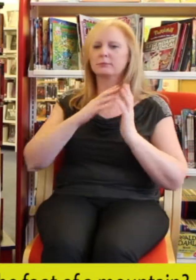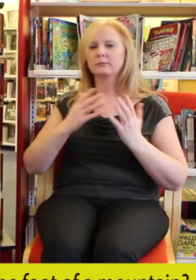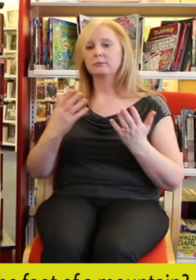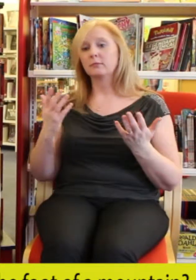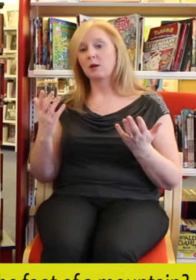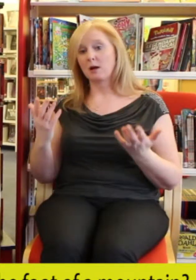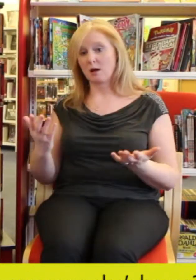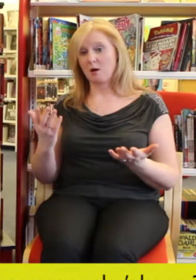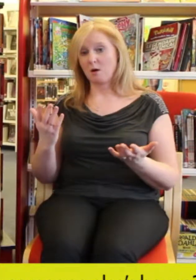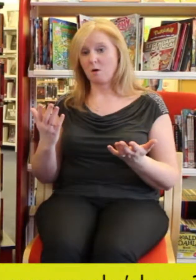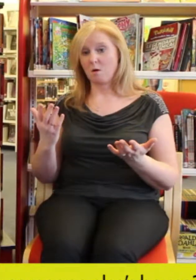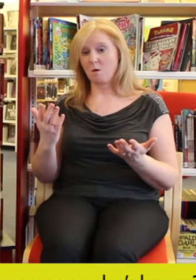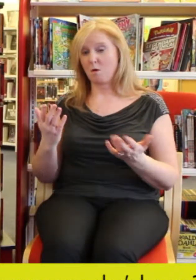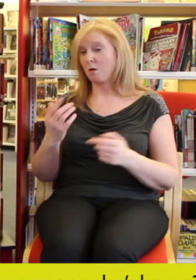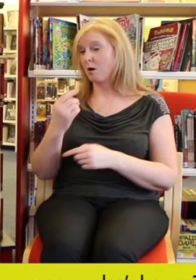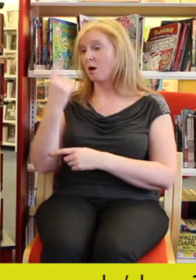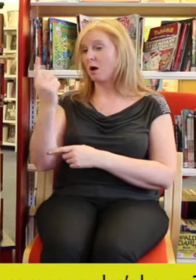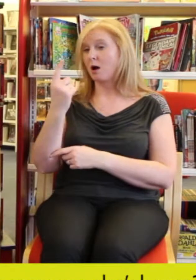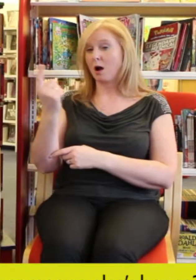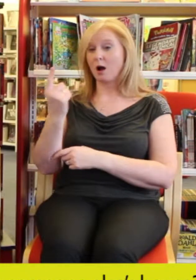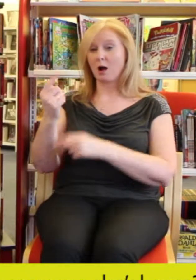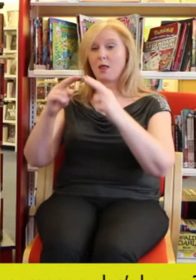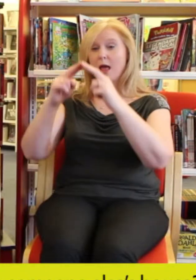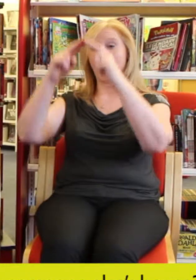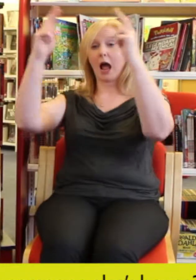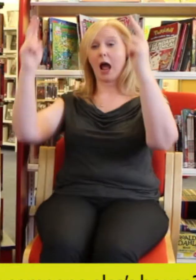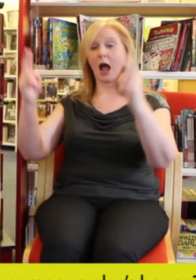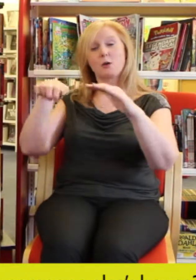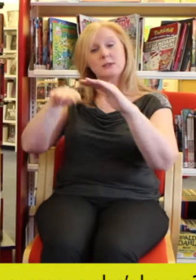Or in someone else's house?